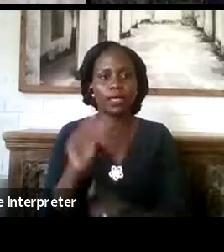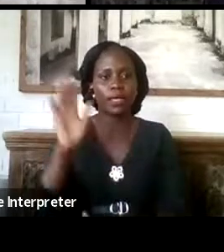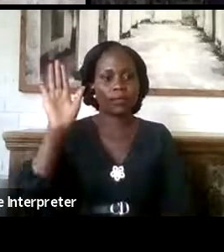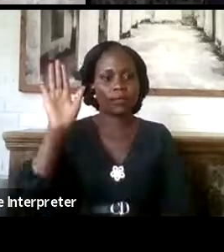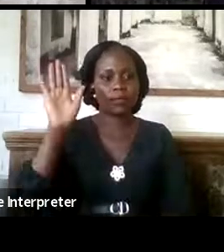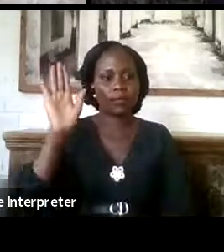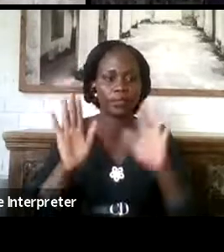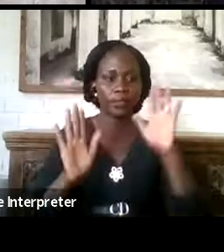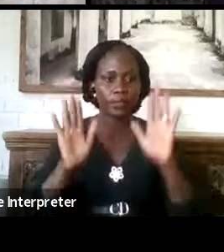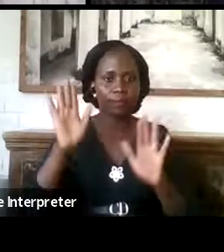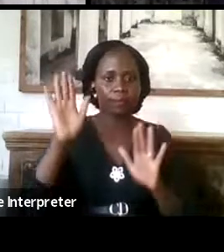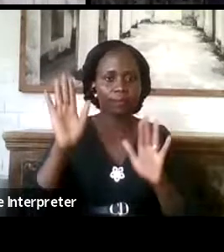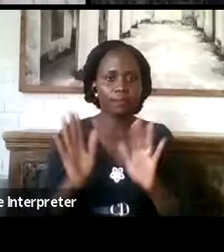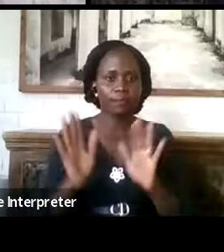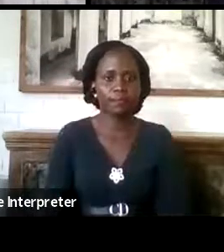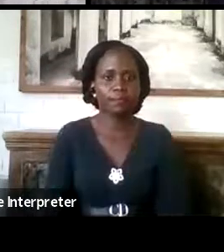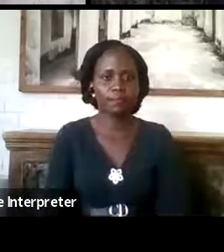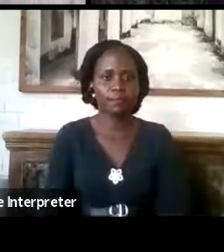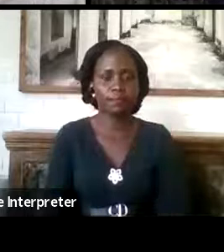Mashlongo.